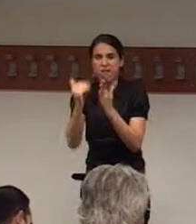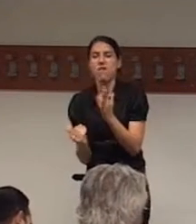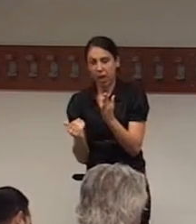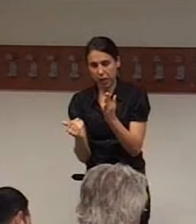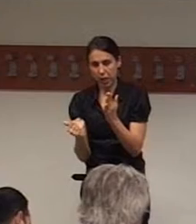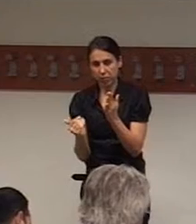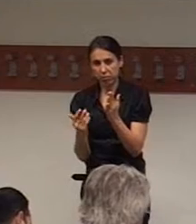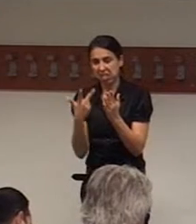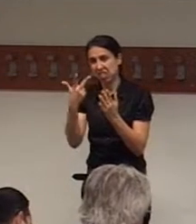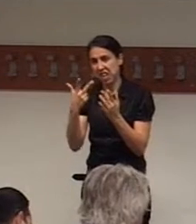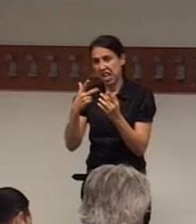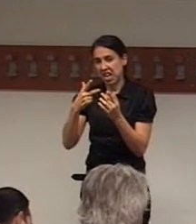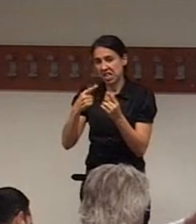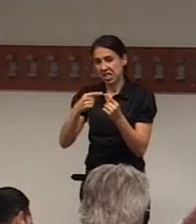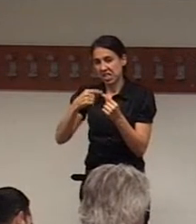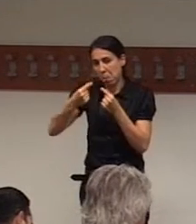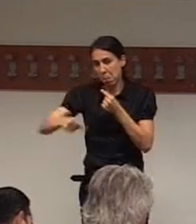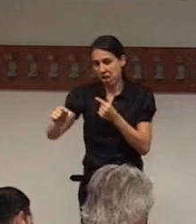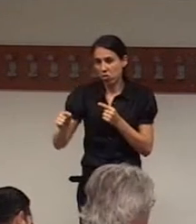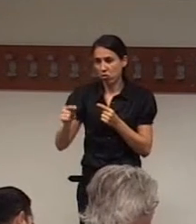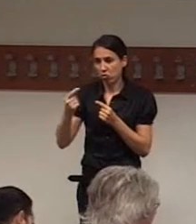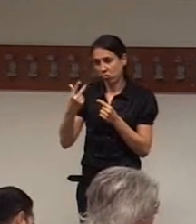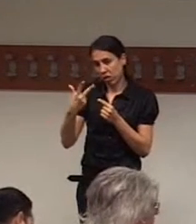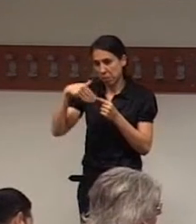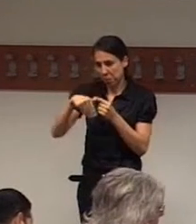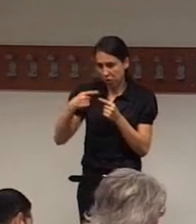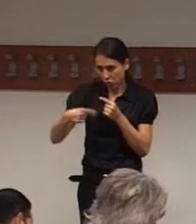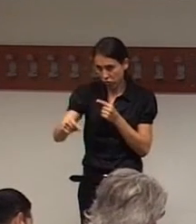was, well, quite low, like 3 meters only.